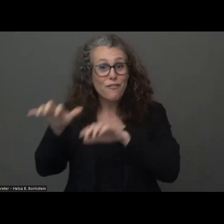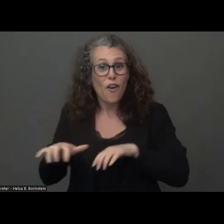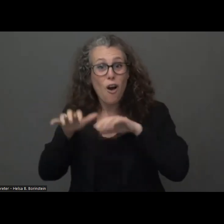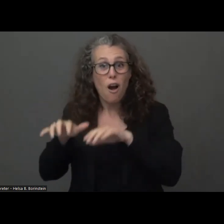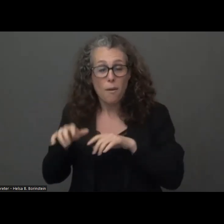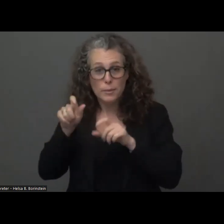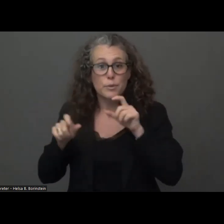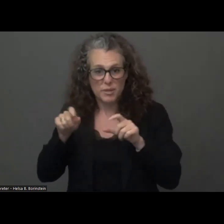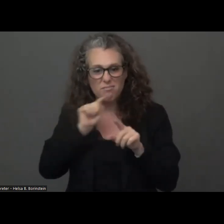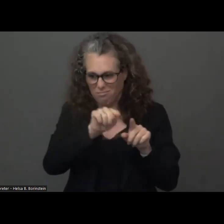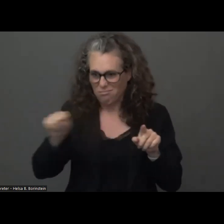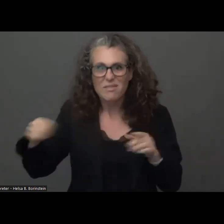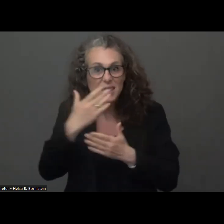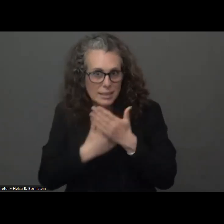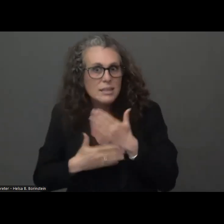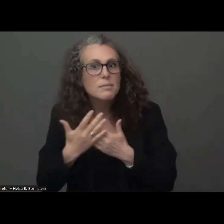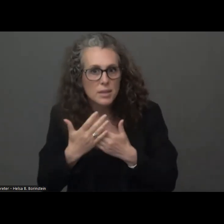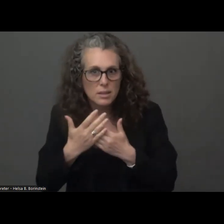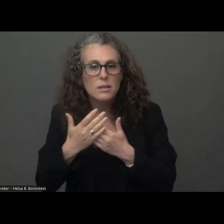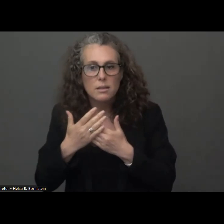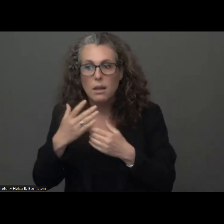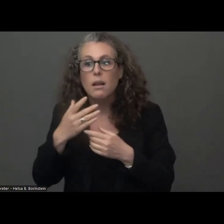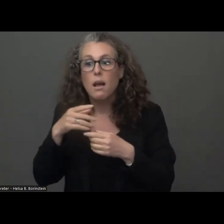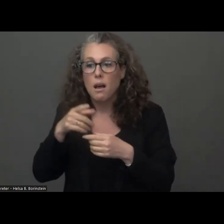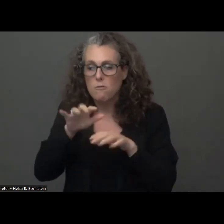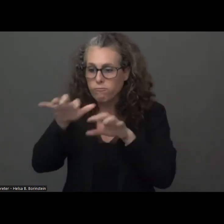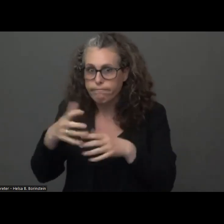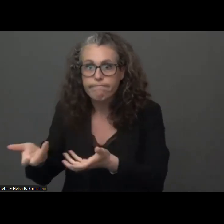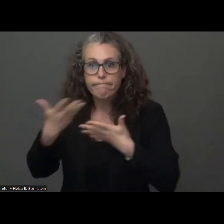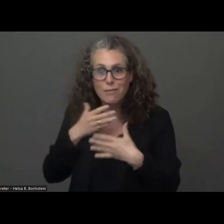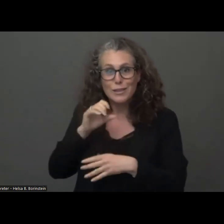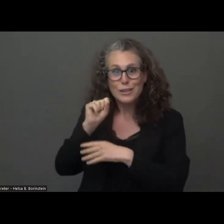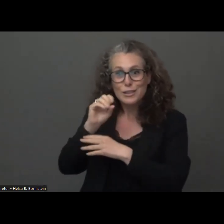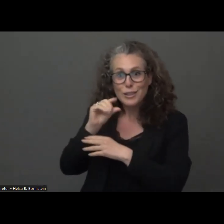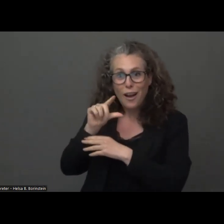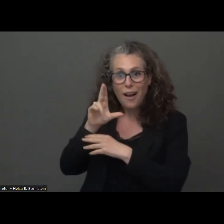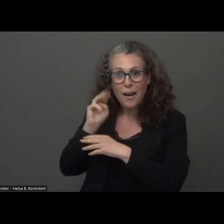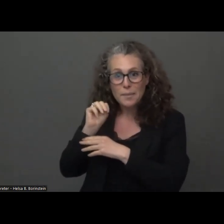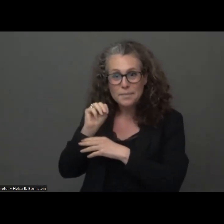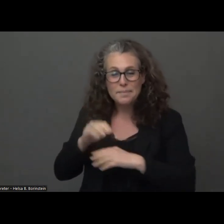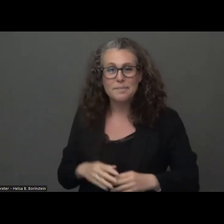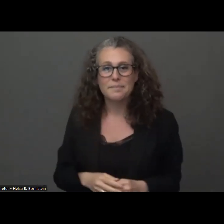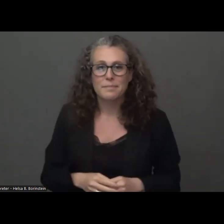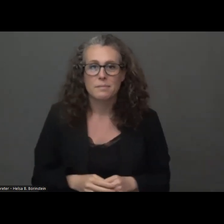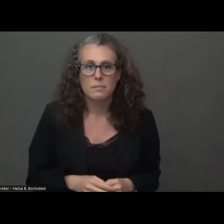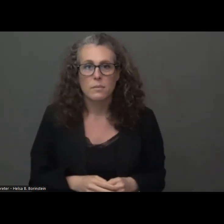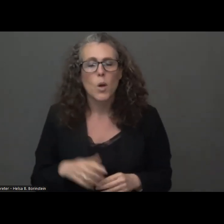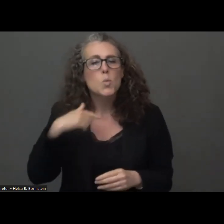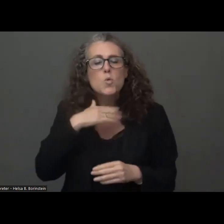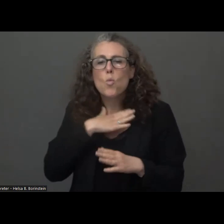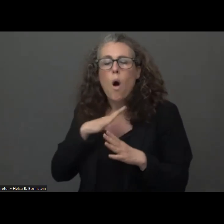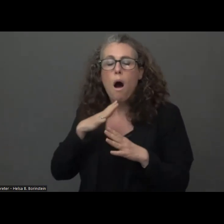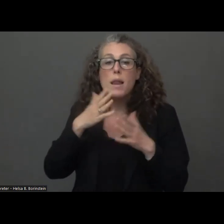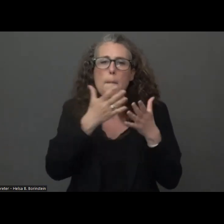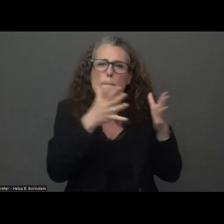with disabilities and supplying us with sorghum. We have still kept it with the smallholder farmers because we felt they are more marginalized